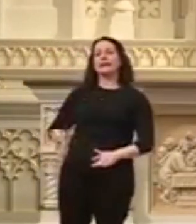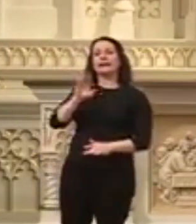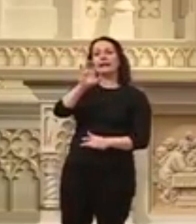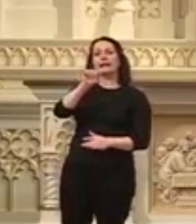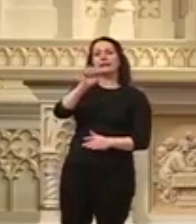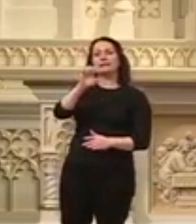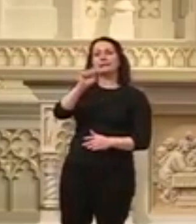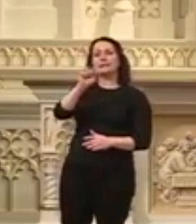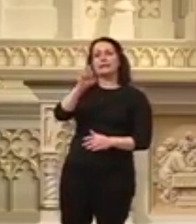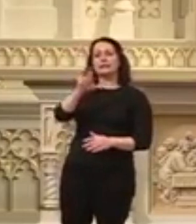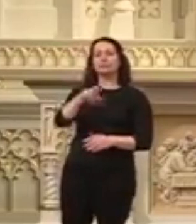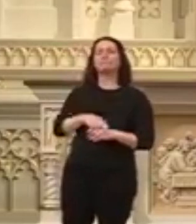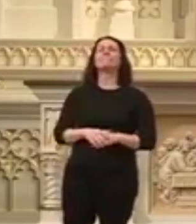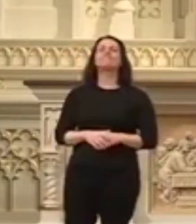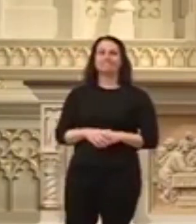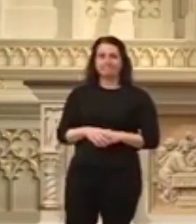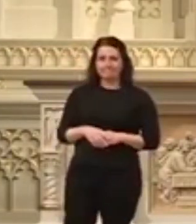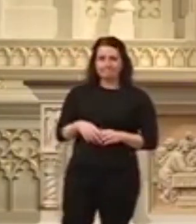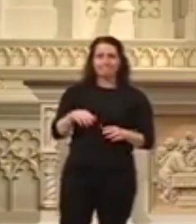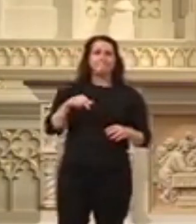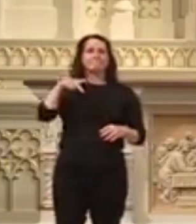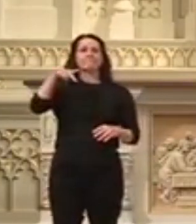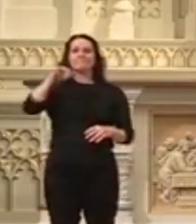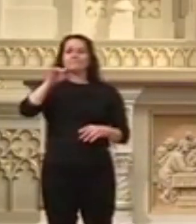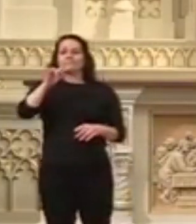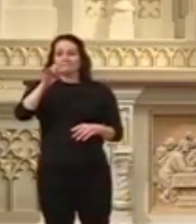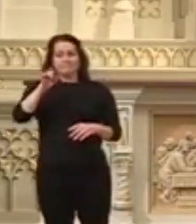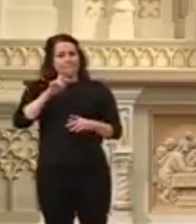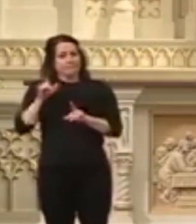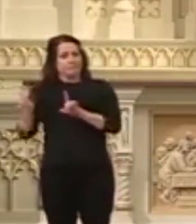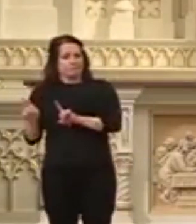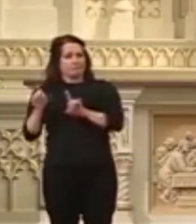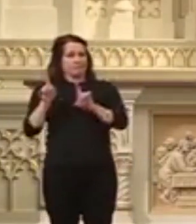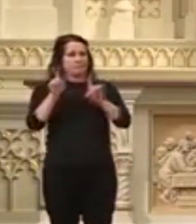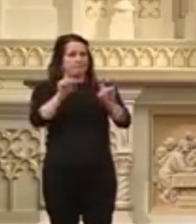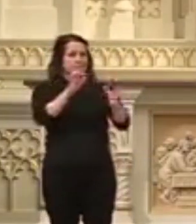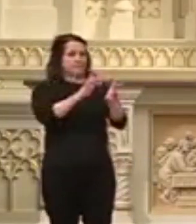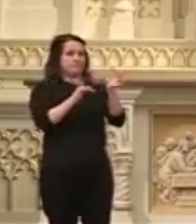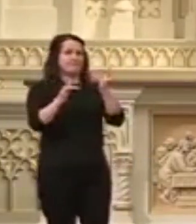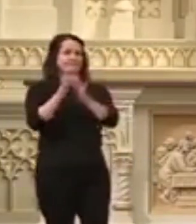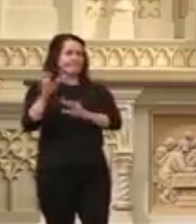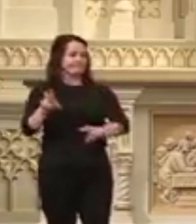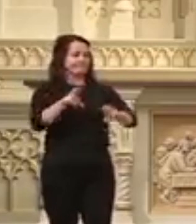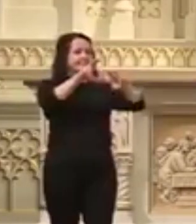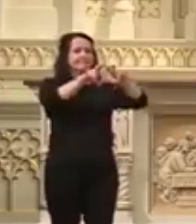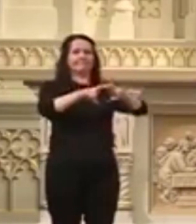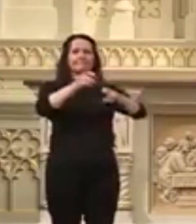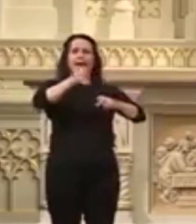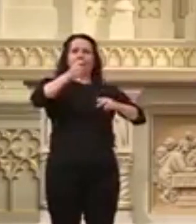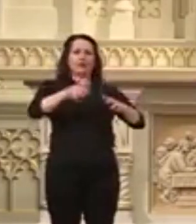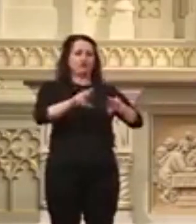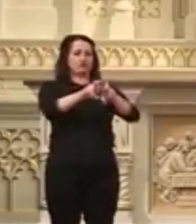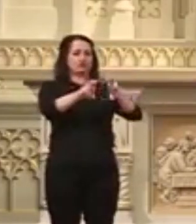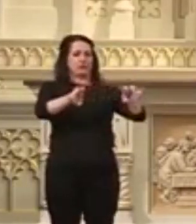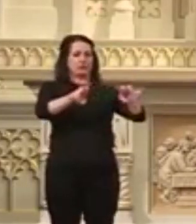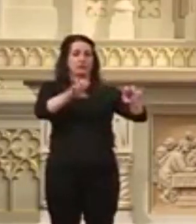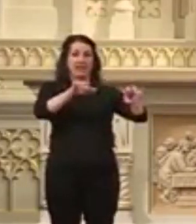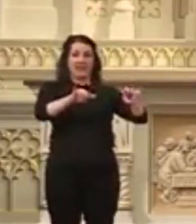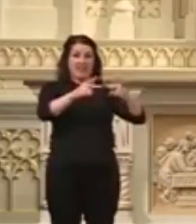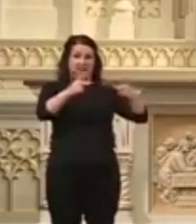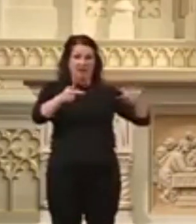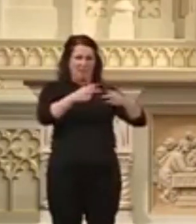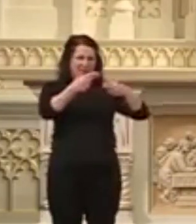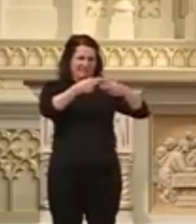words, he brought Jesus out and seated him on the judge's bench in the place called